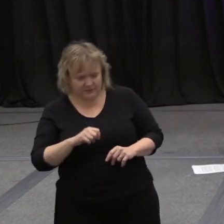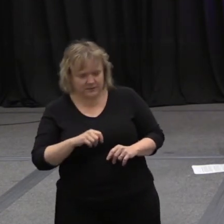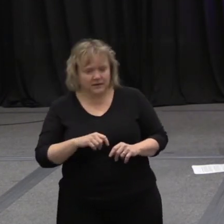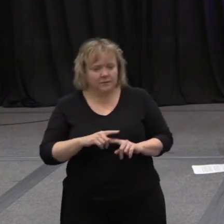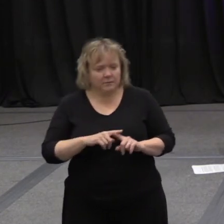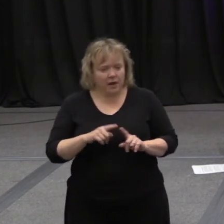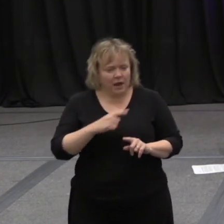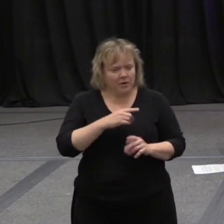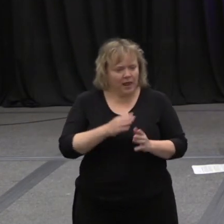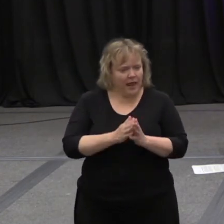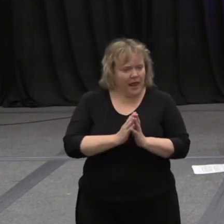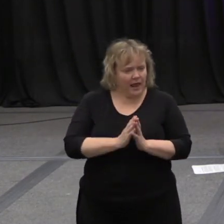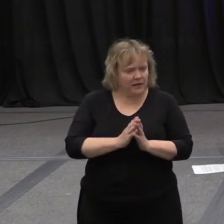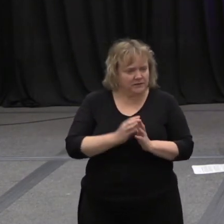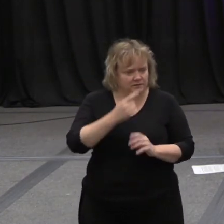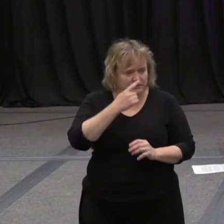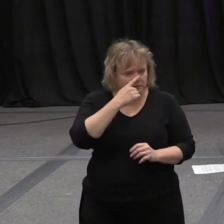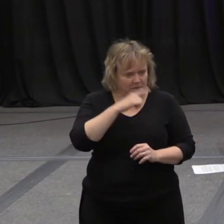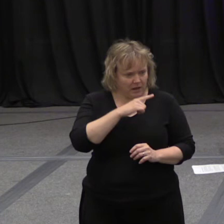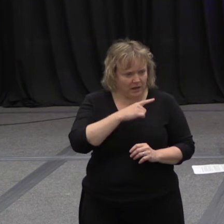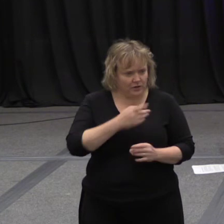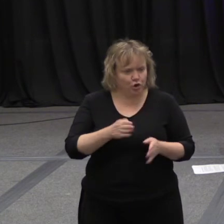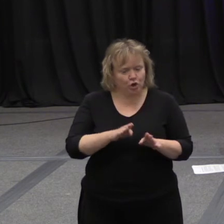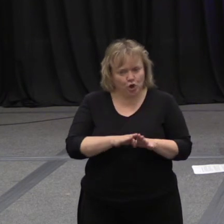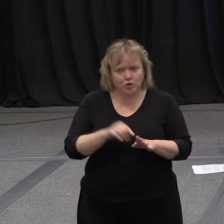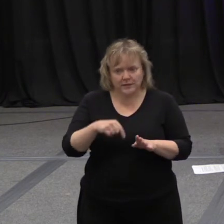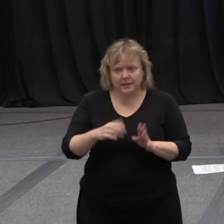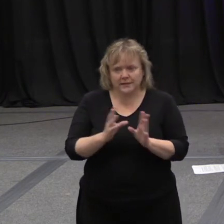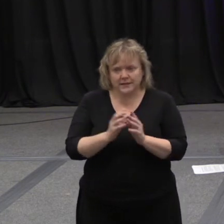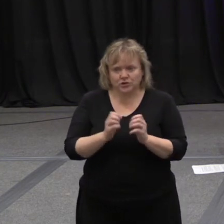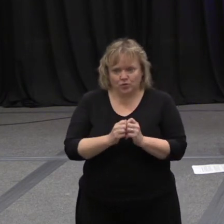I'm going to ask Nina if you would close with that prayer.